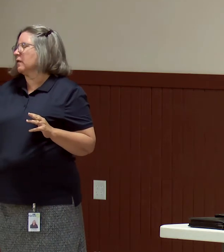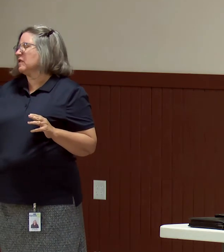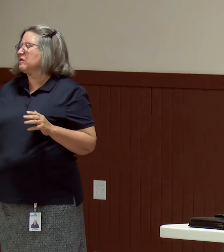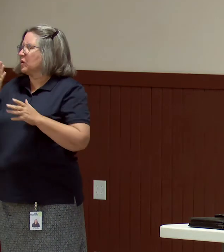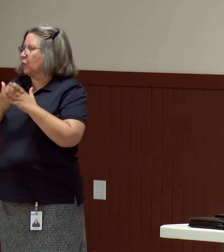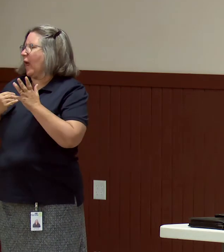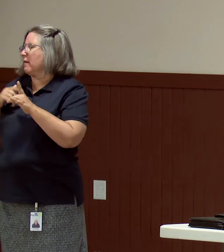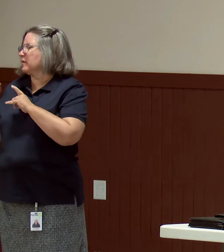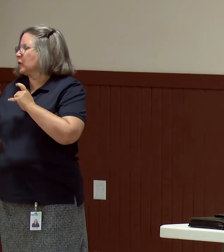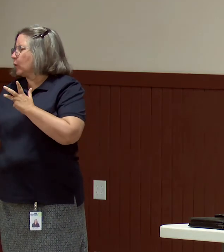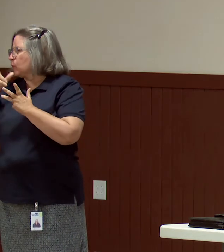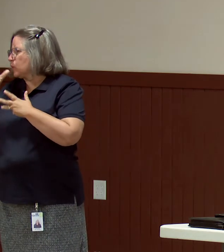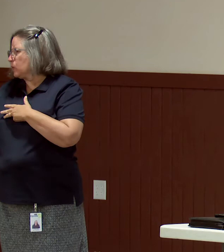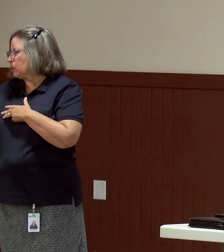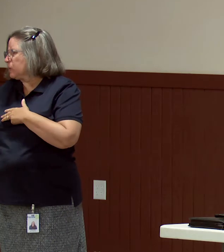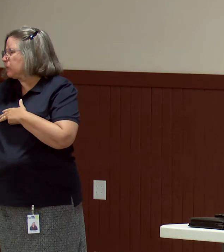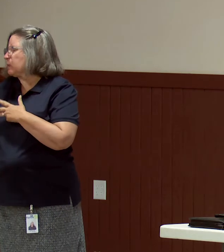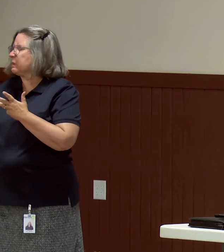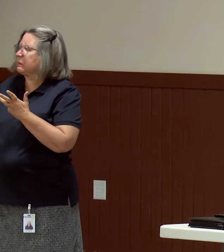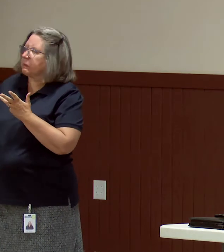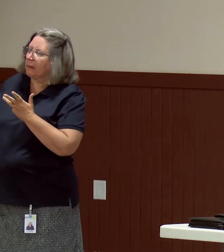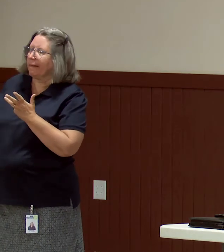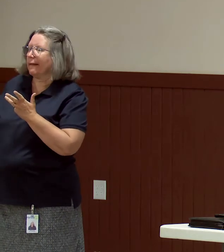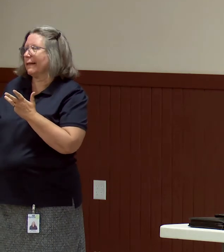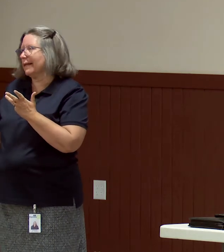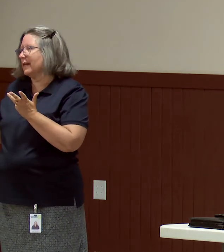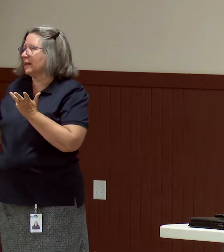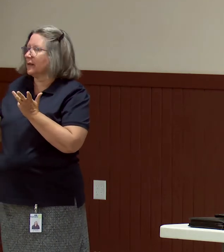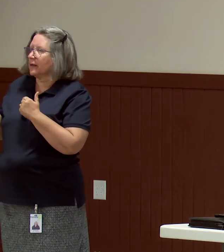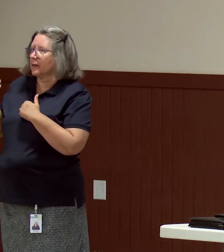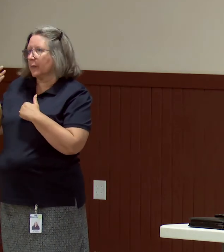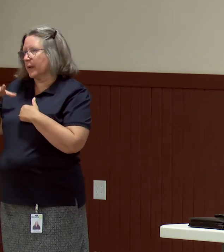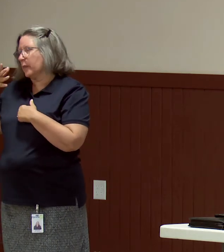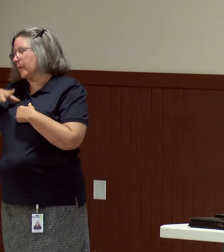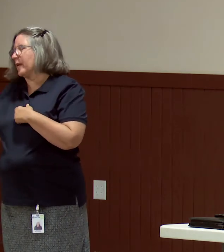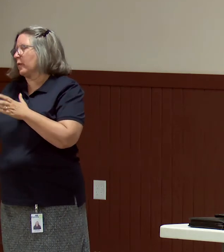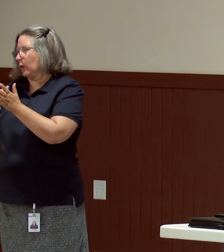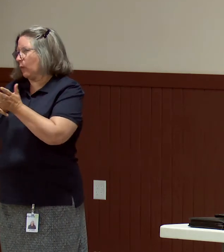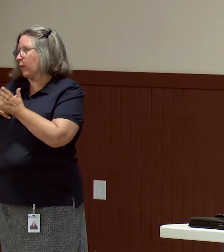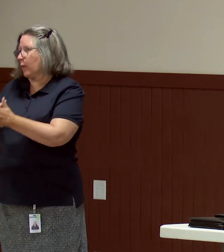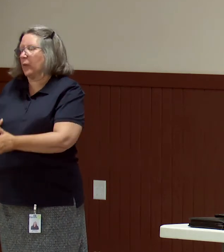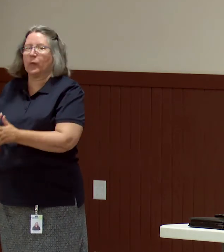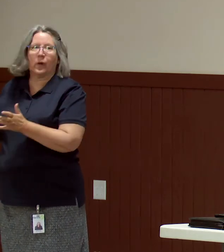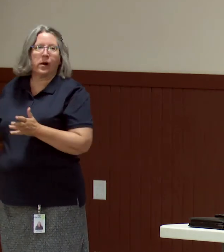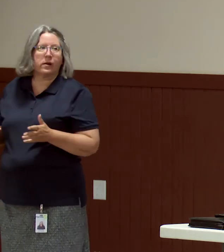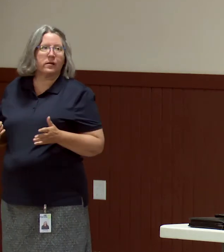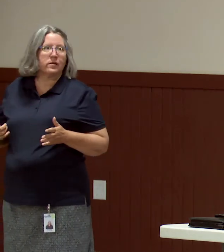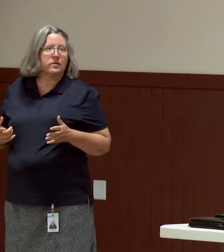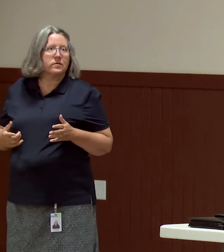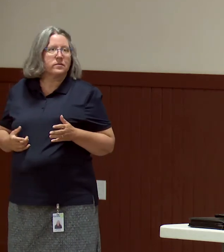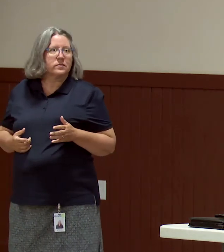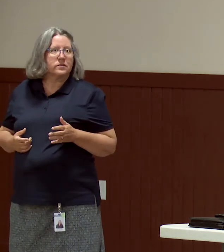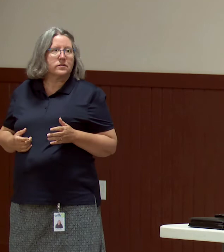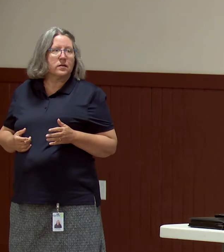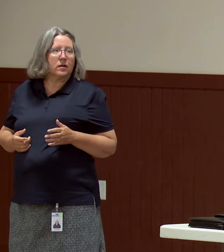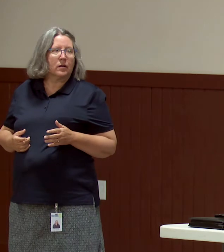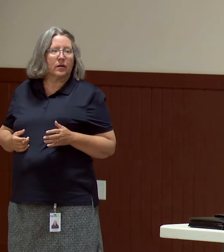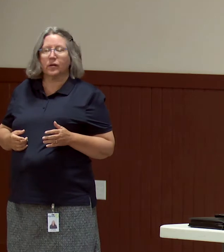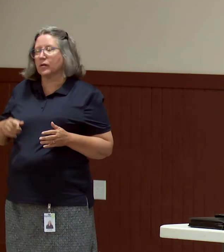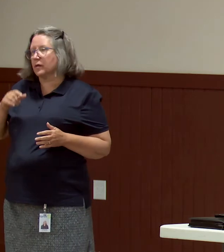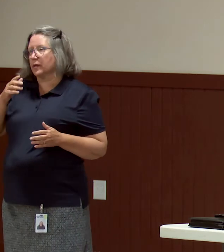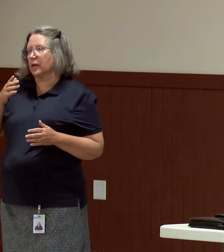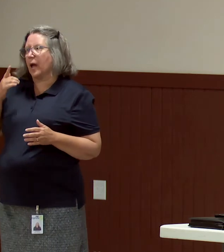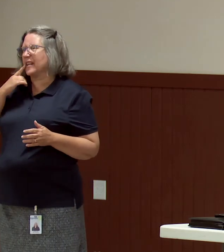demographic information. All the demographic information is required except race or ethnicity. You're not required to answer that